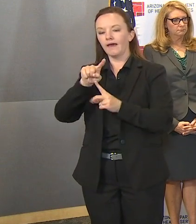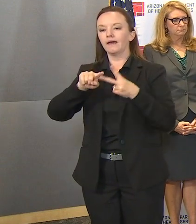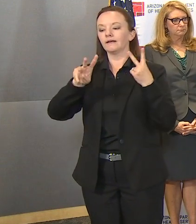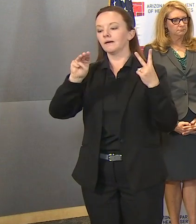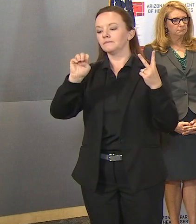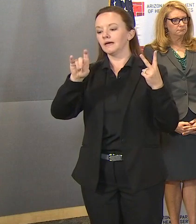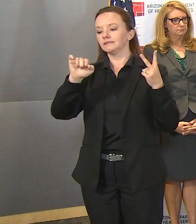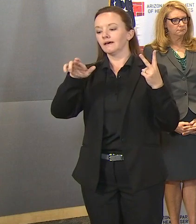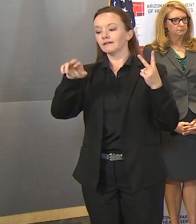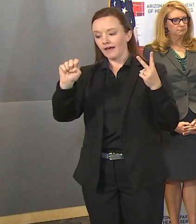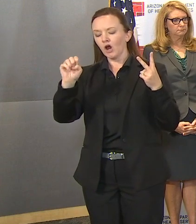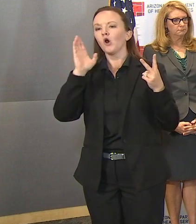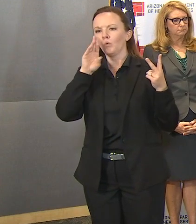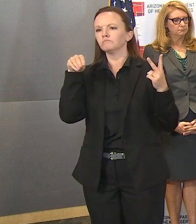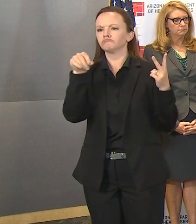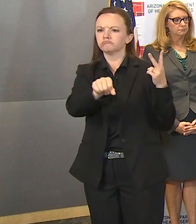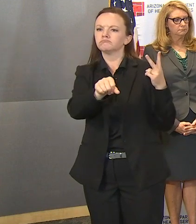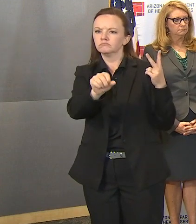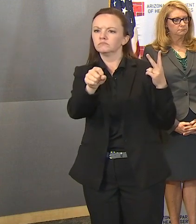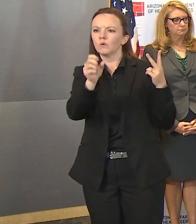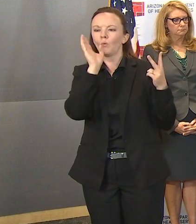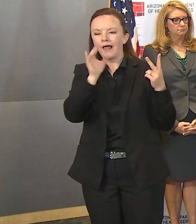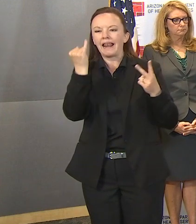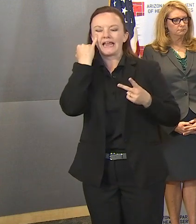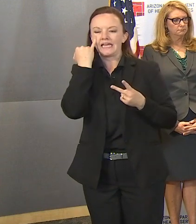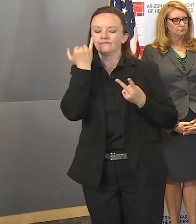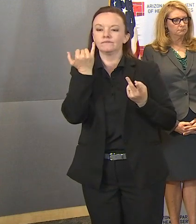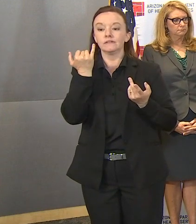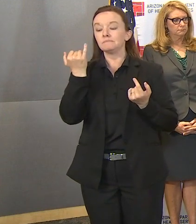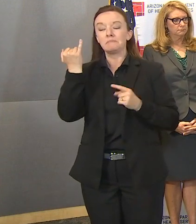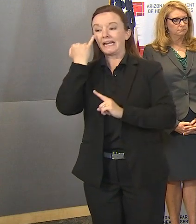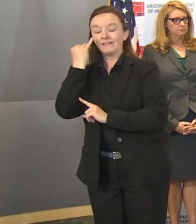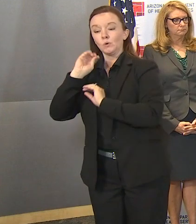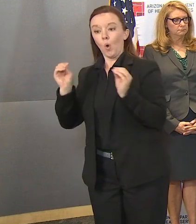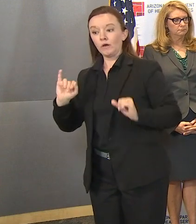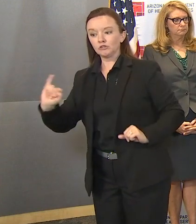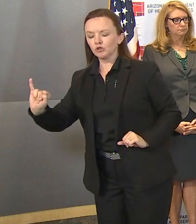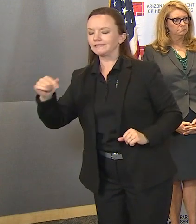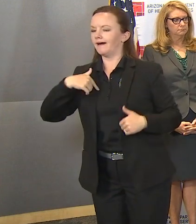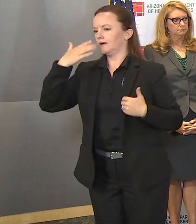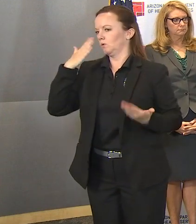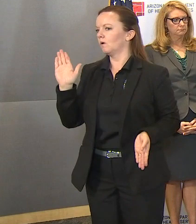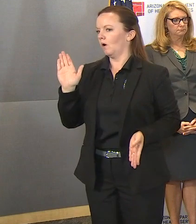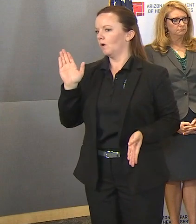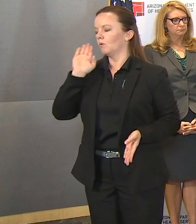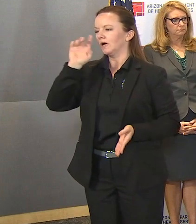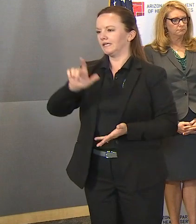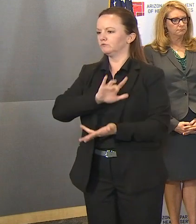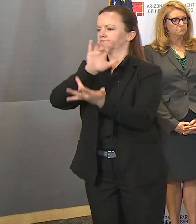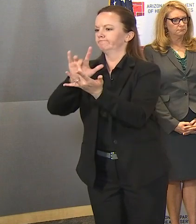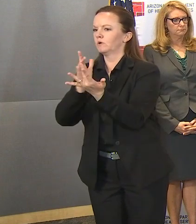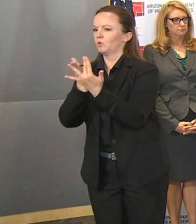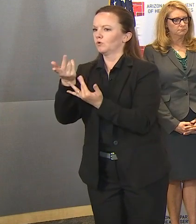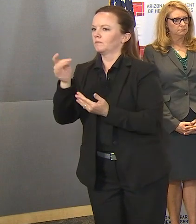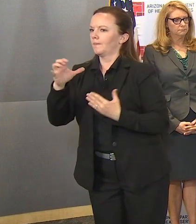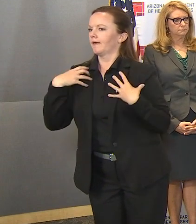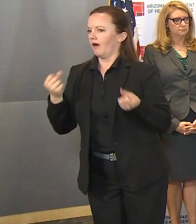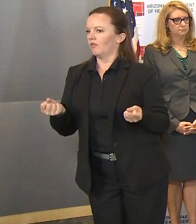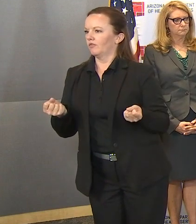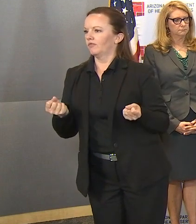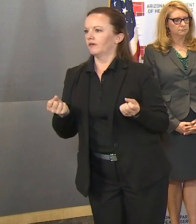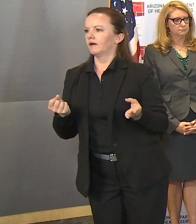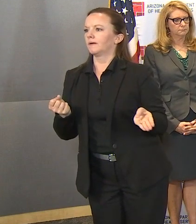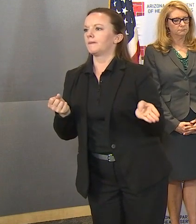the costs of those tests. For uninsured, I'm not sure. That may be something that we need to reach out through public health. So